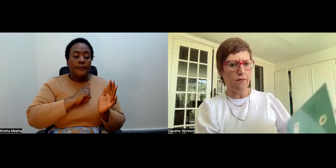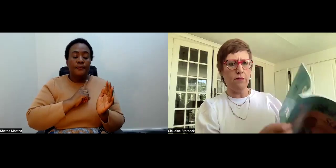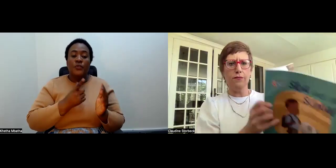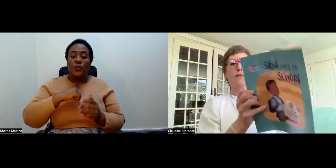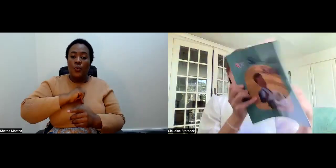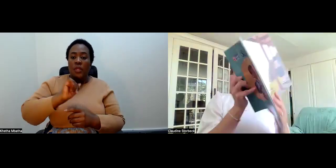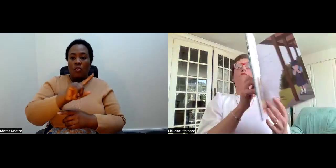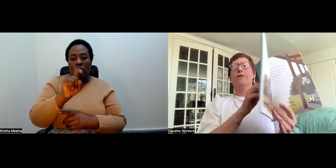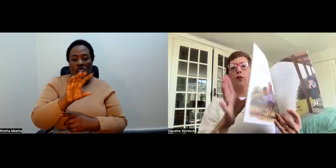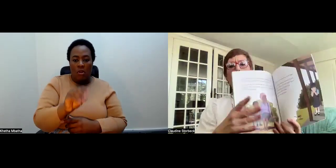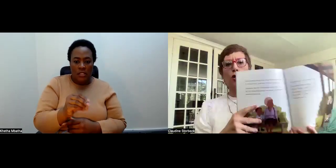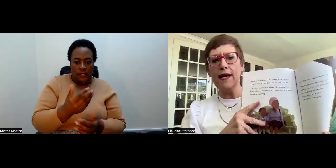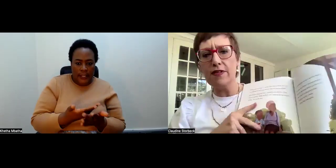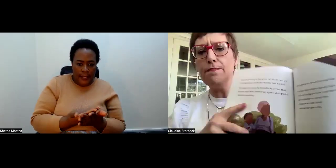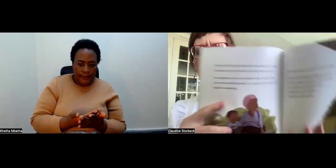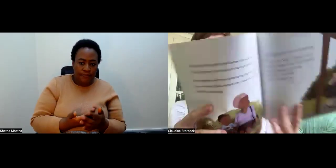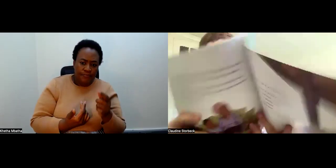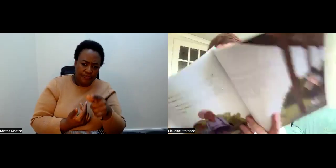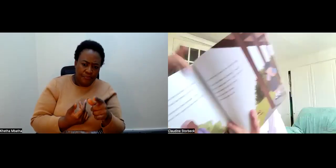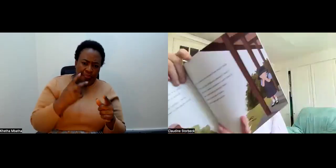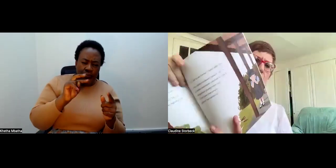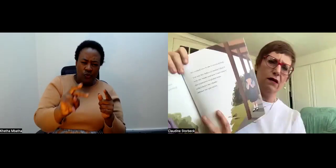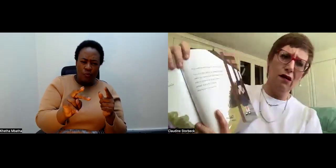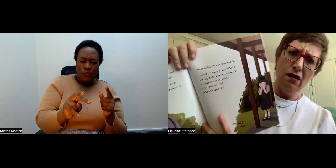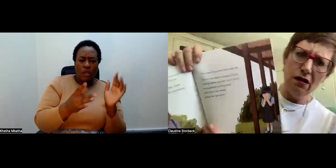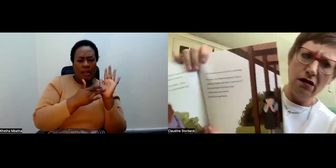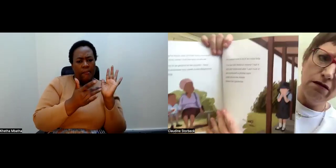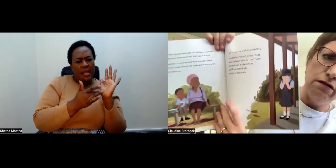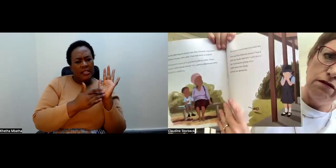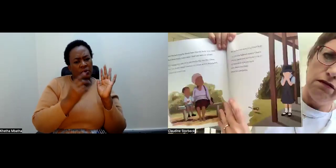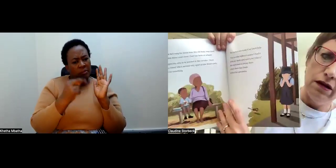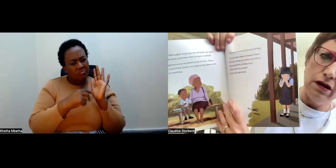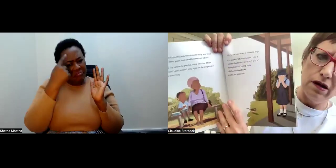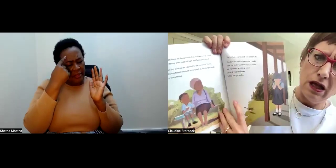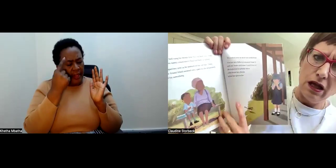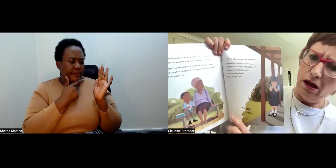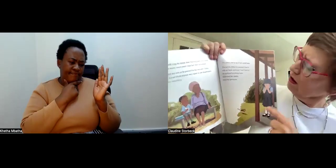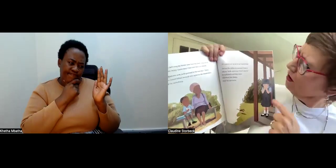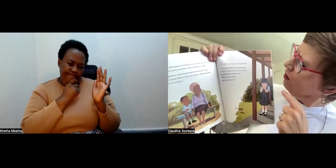question. We're looking at this page and we're going,